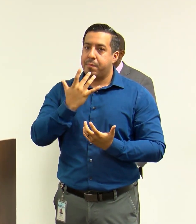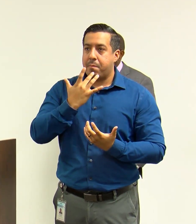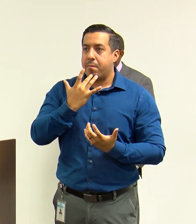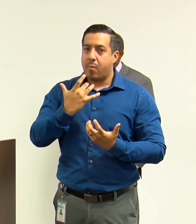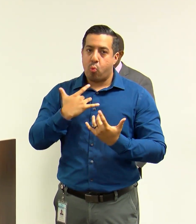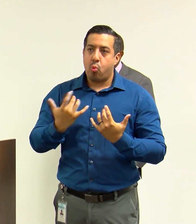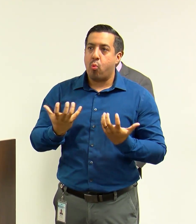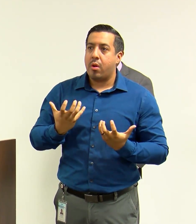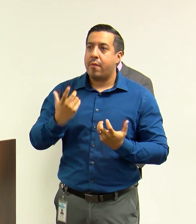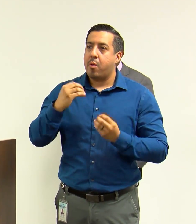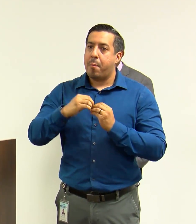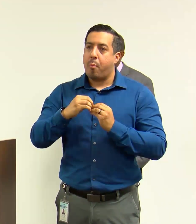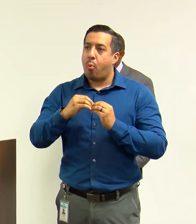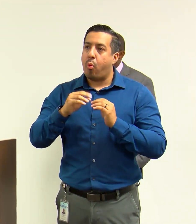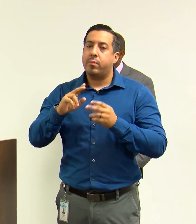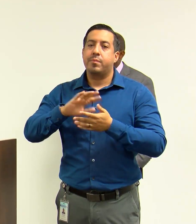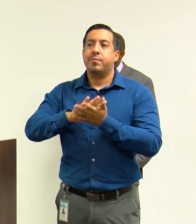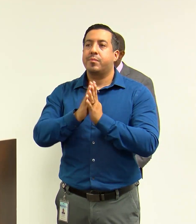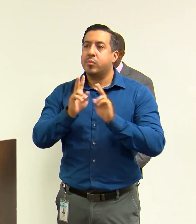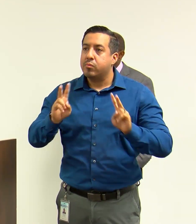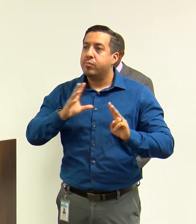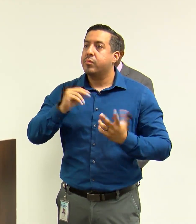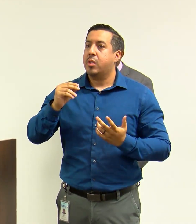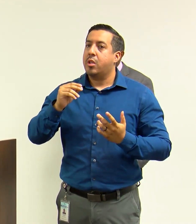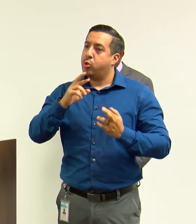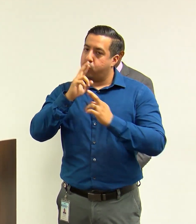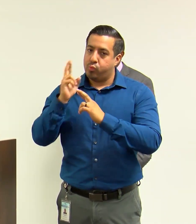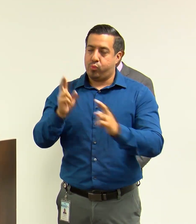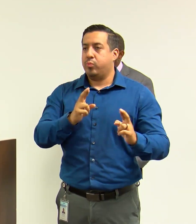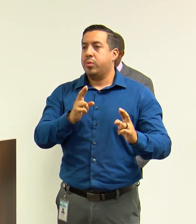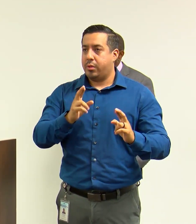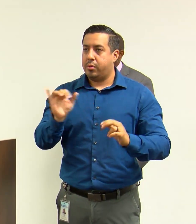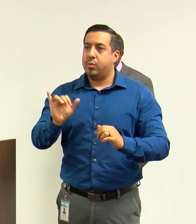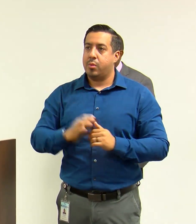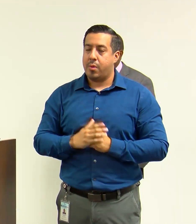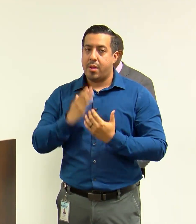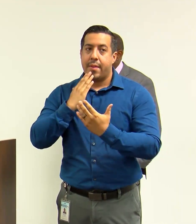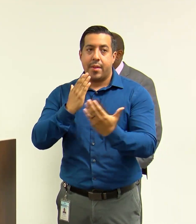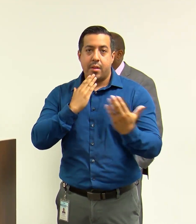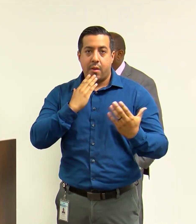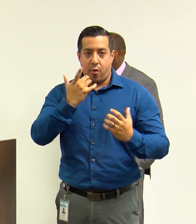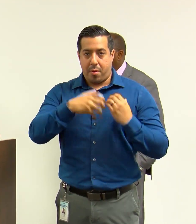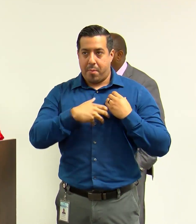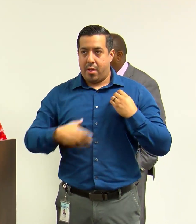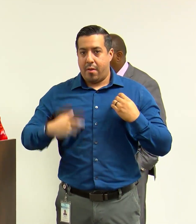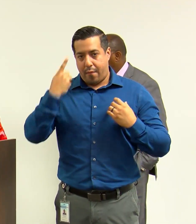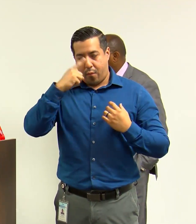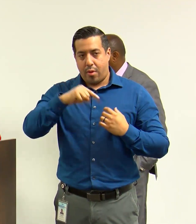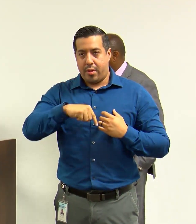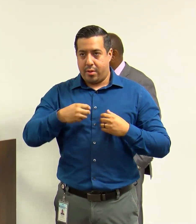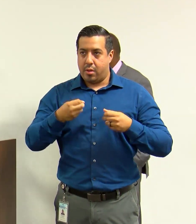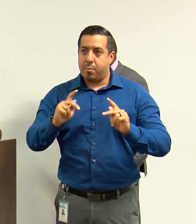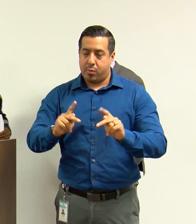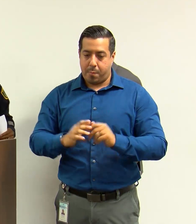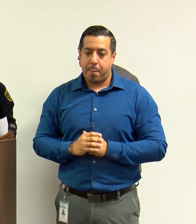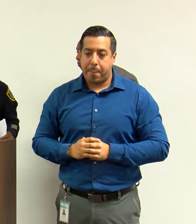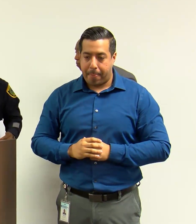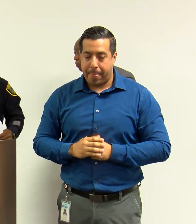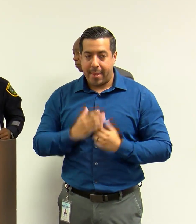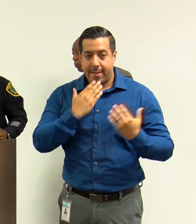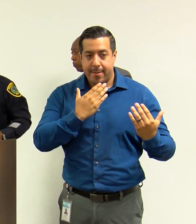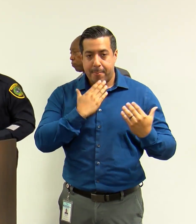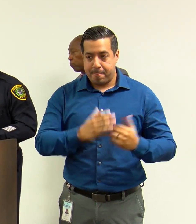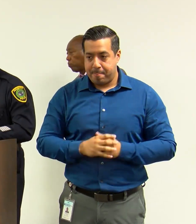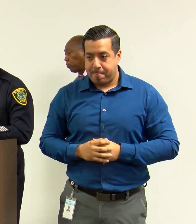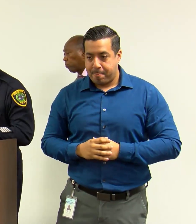harmony and one of humanity and one of mutual respect. Thank you so very much, Mayor, for this effort. Chief, thank you very much.